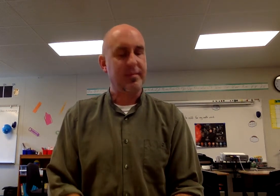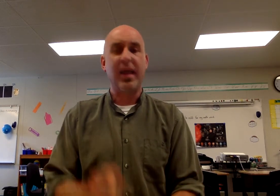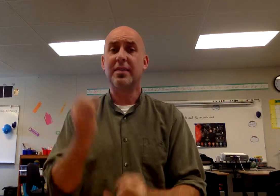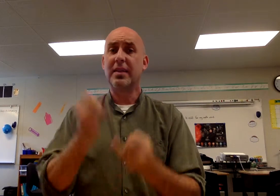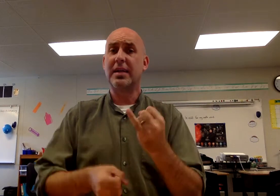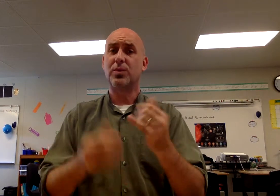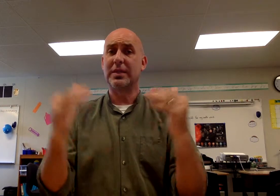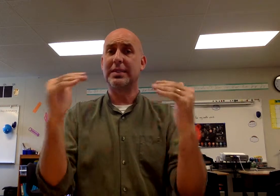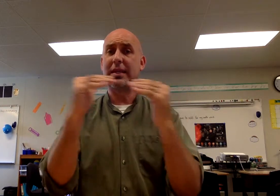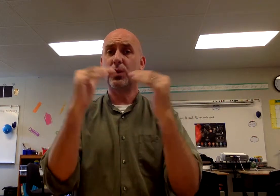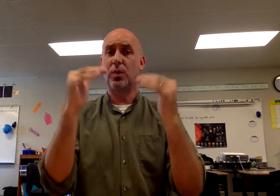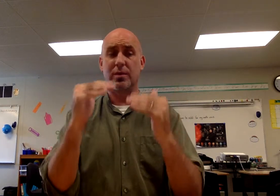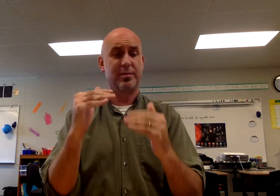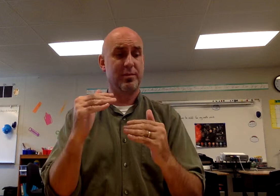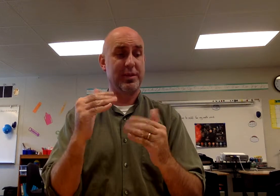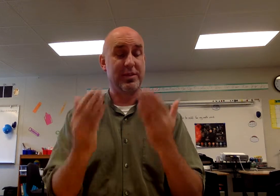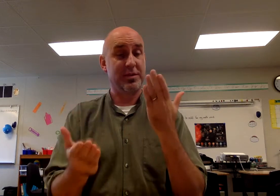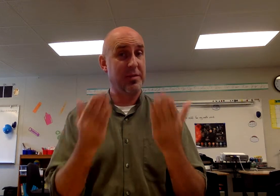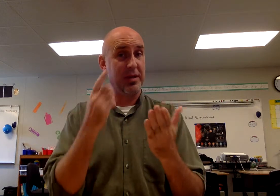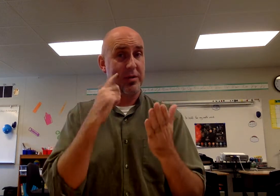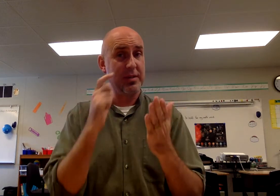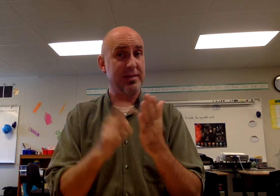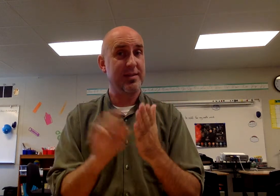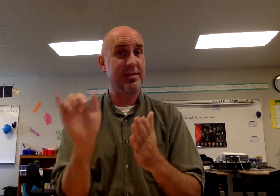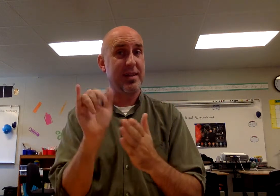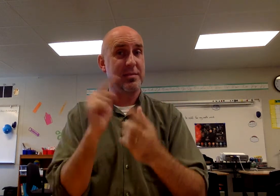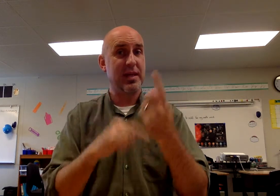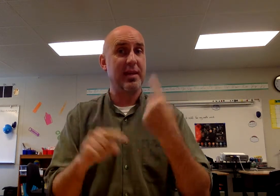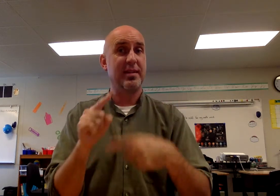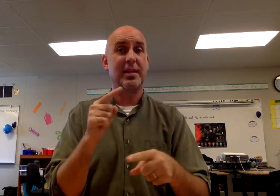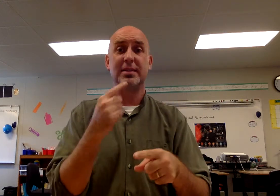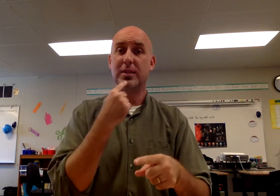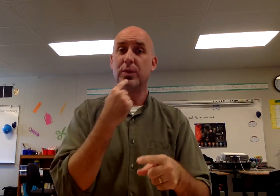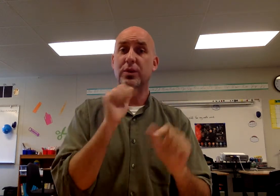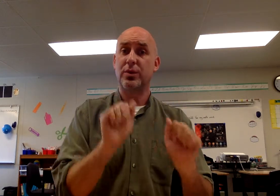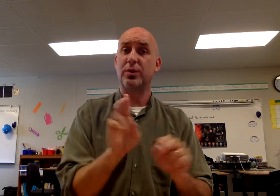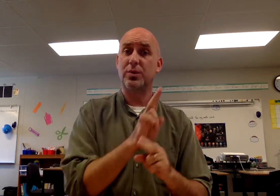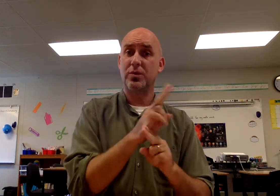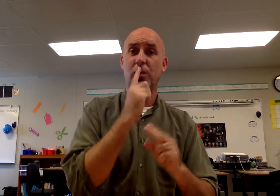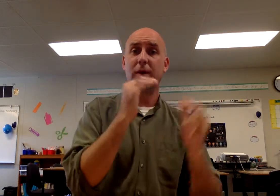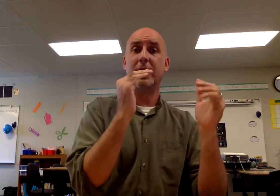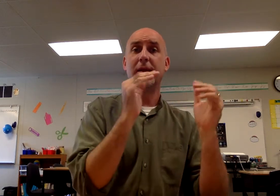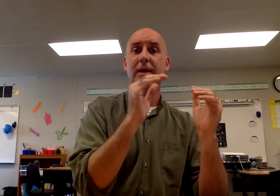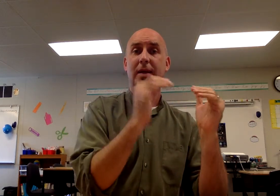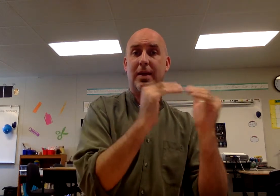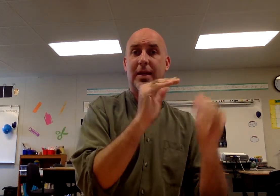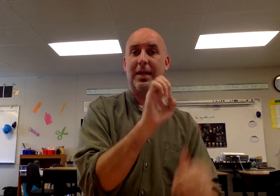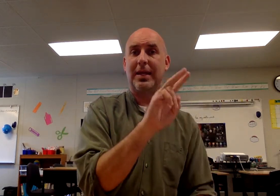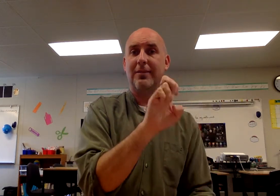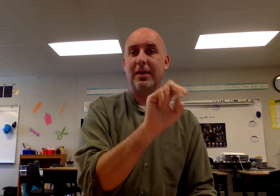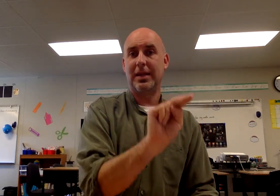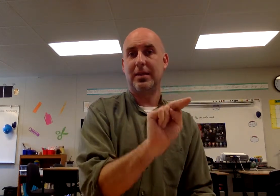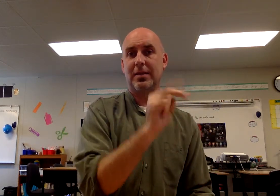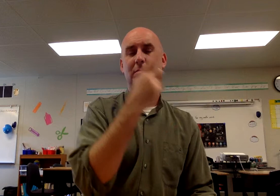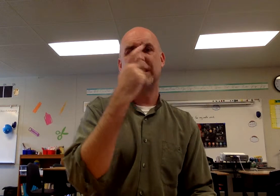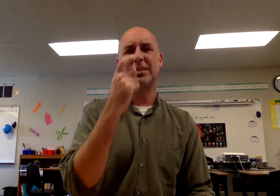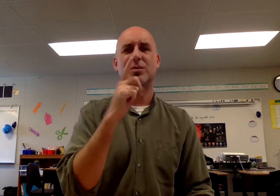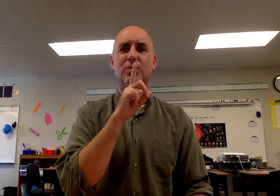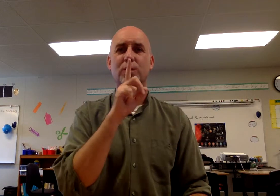And the last one is equal, which you may notice is the same sign that I said we could use for even, because